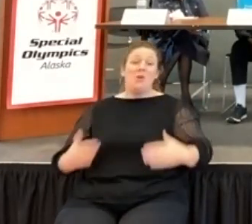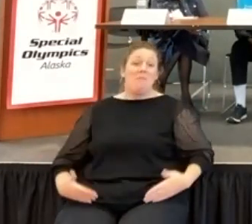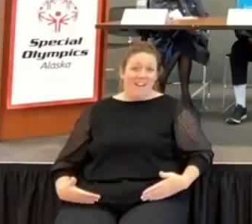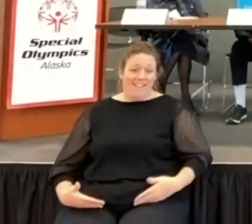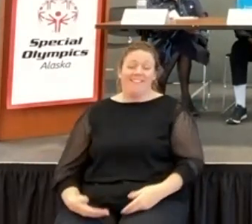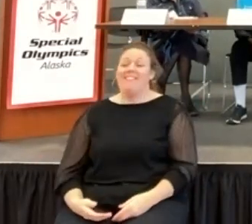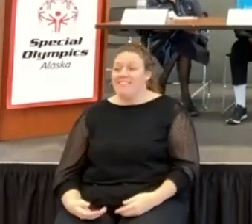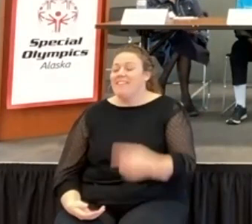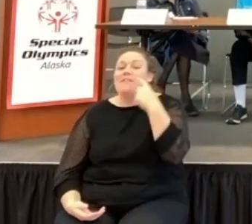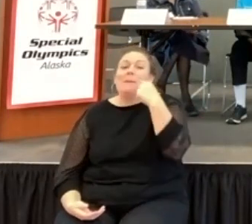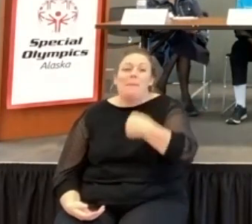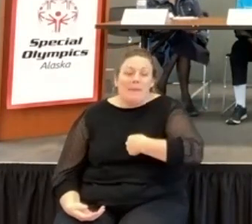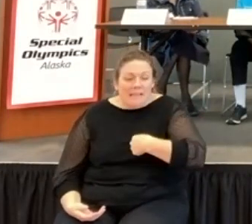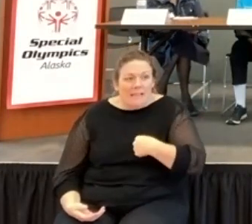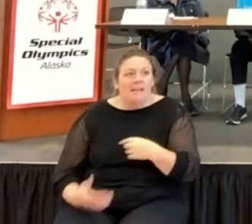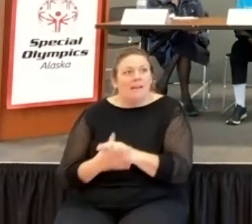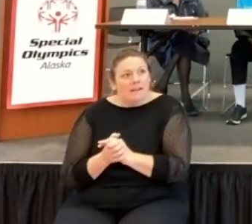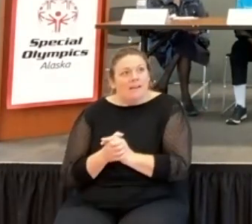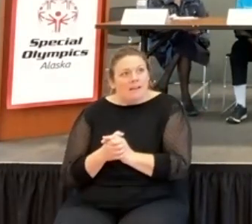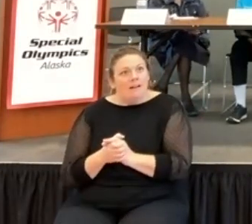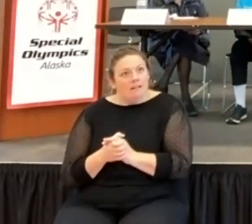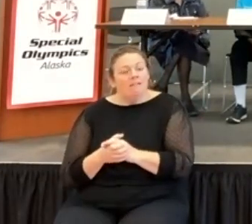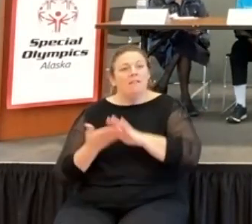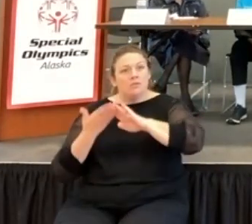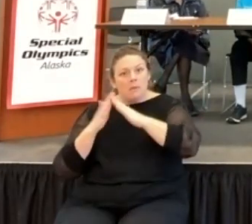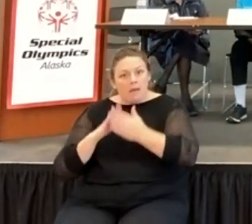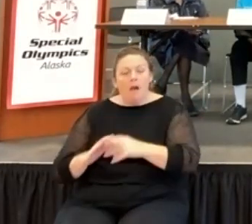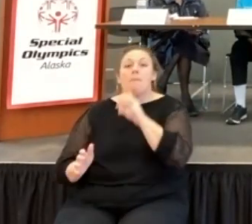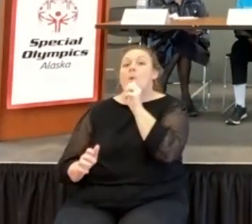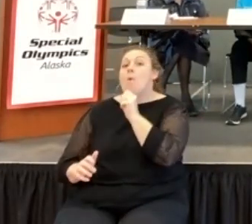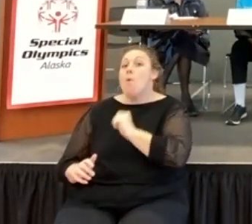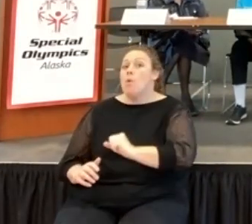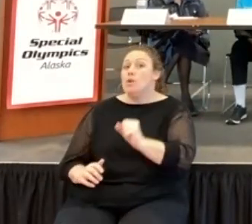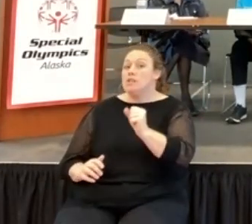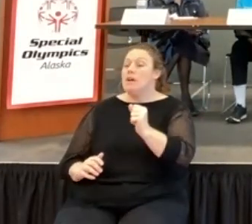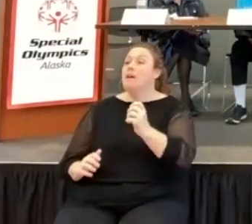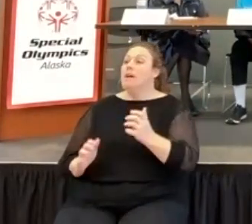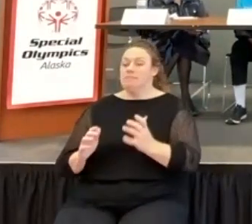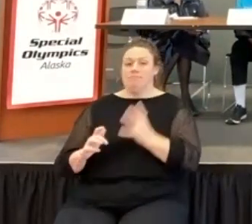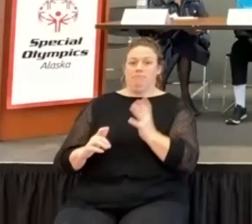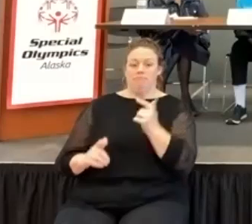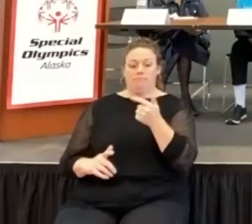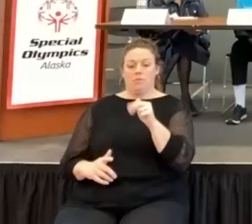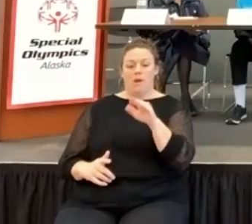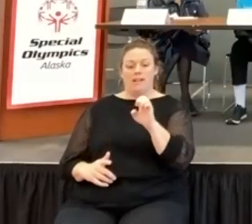So for me to be able to grow older and gracefully, I can proudly